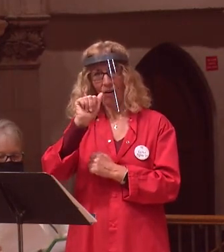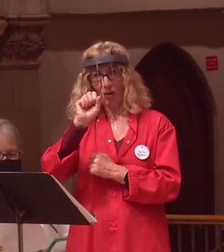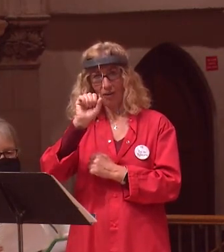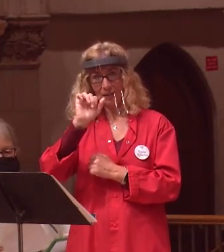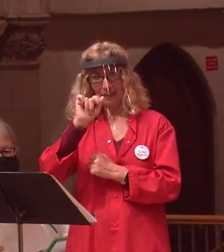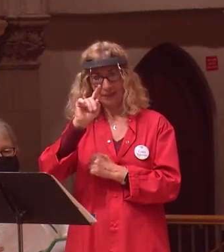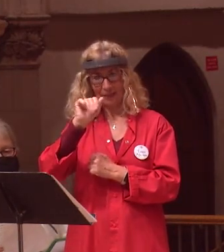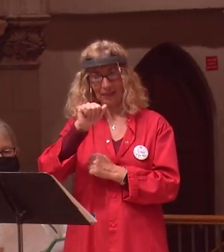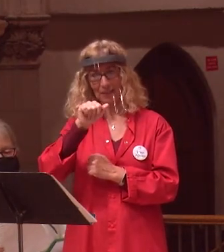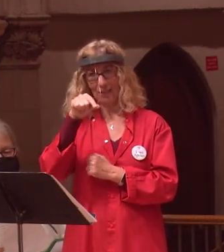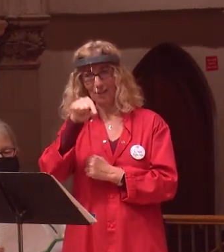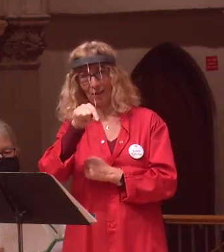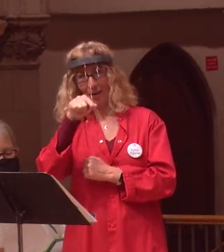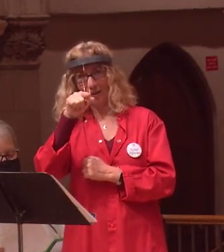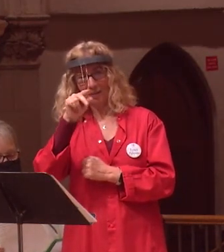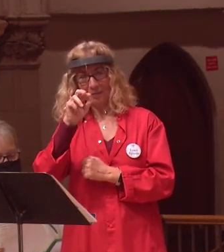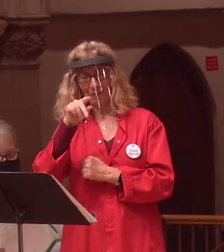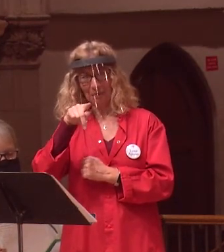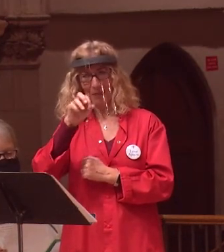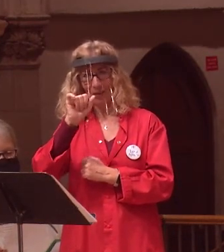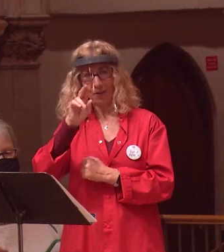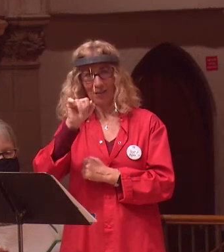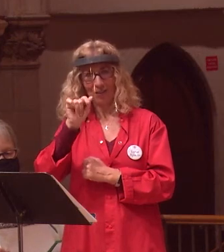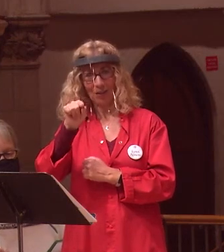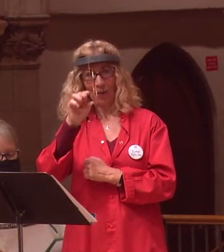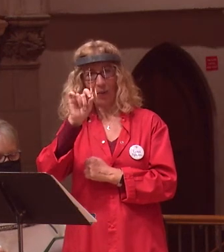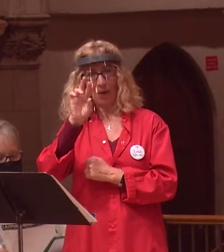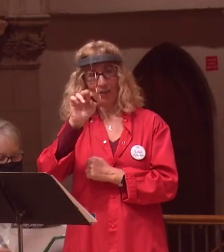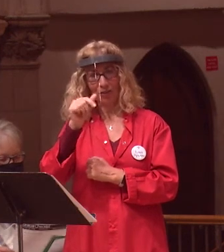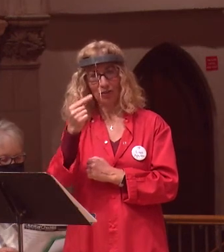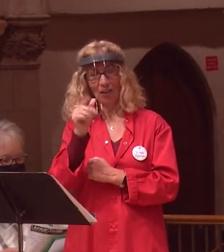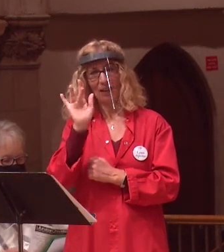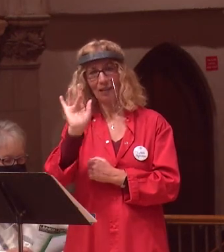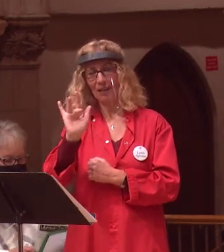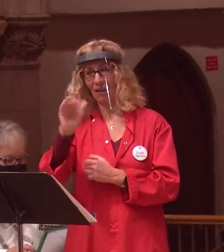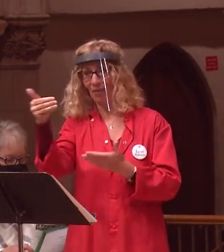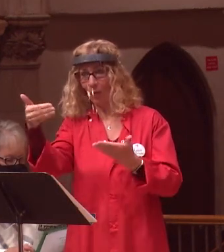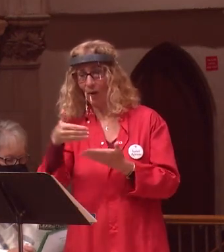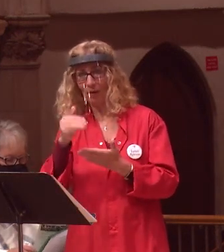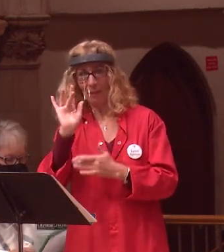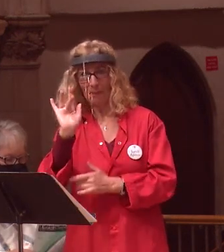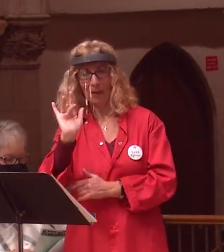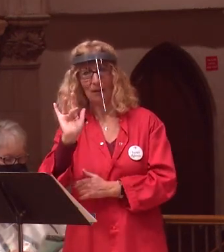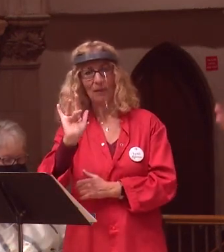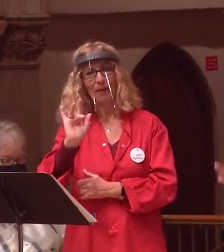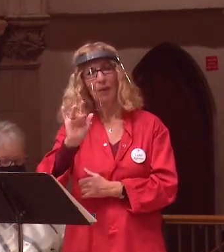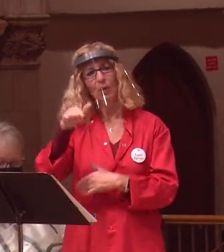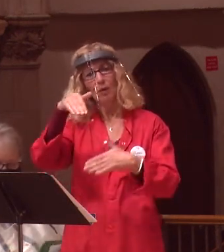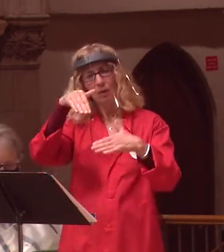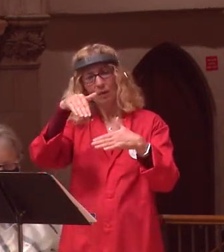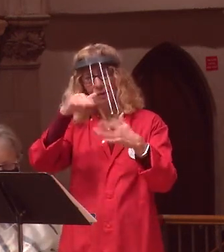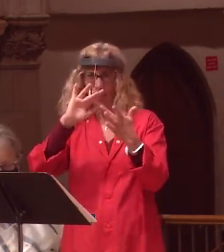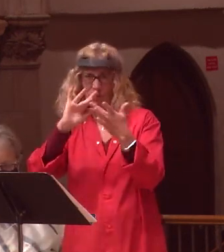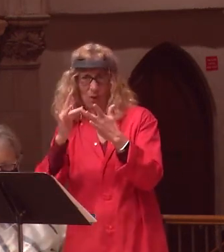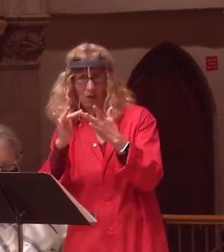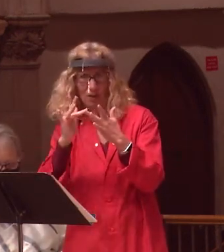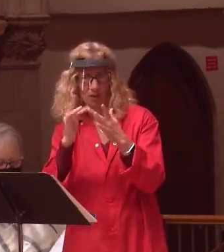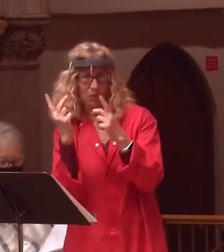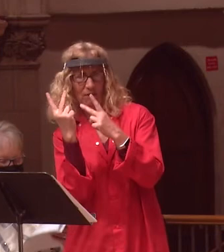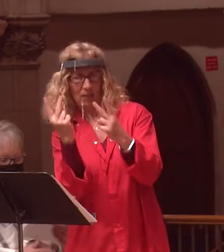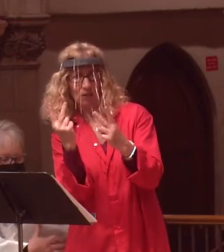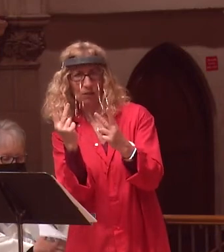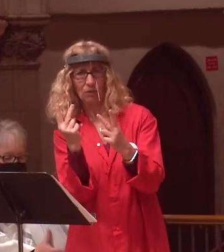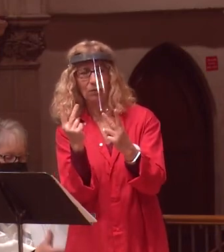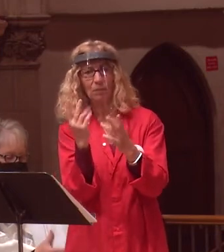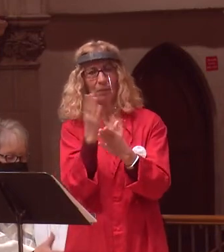allsaints-pas.org, and click on the welcome button. And that'll take you to an online guest card, visitor card. Give us